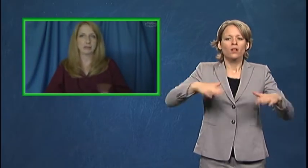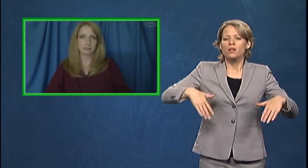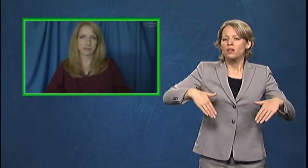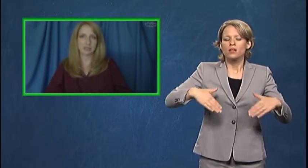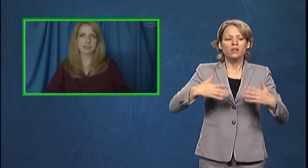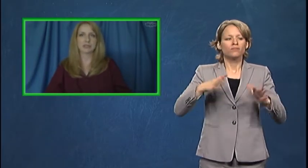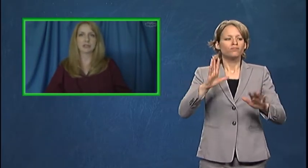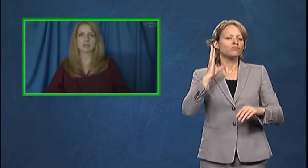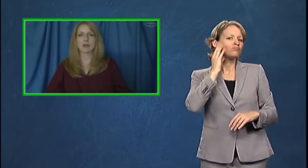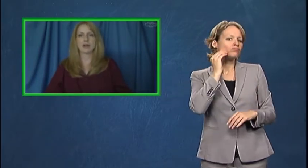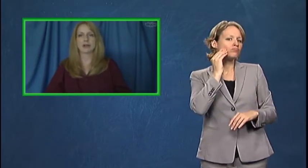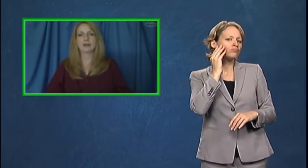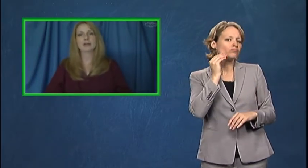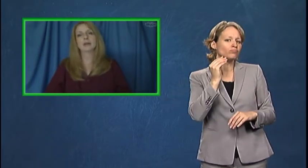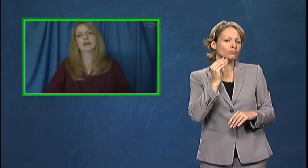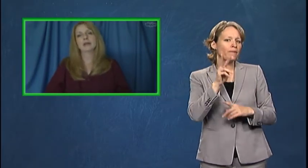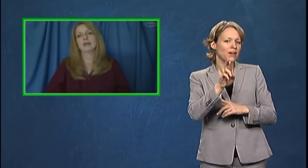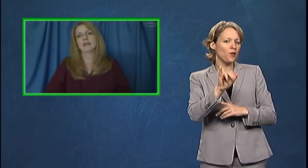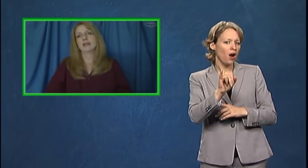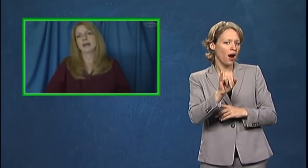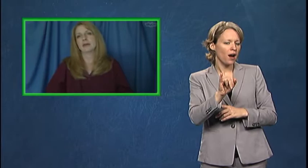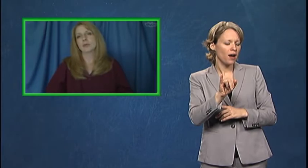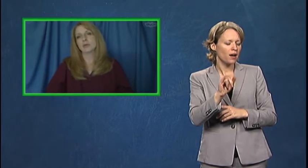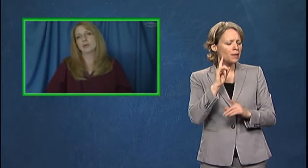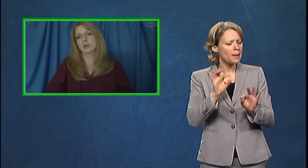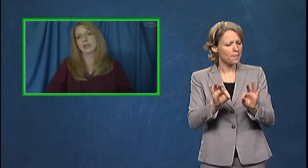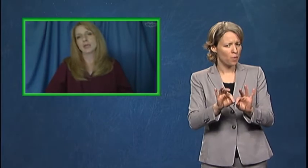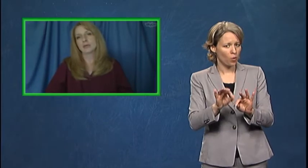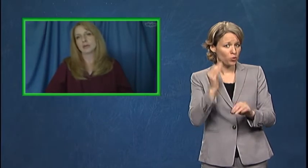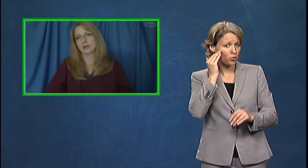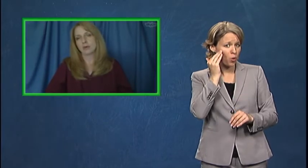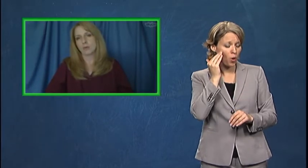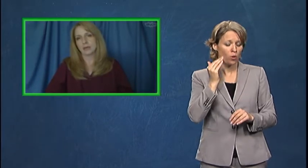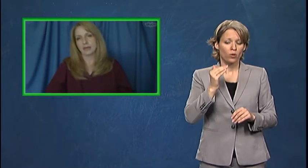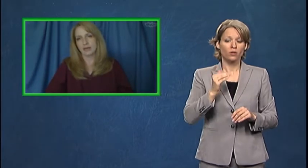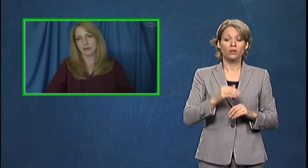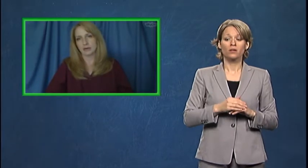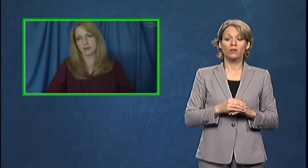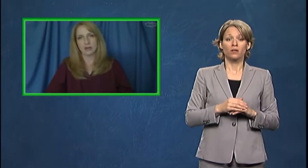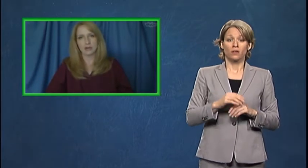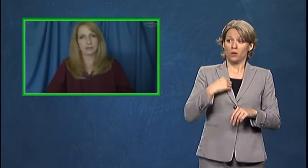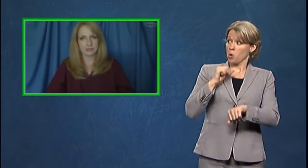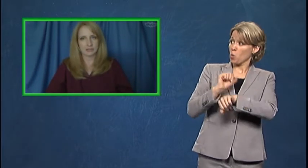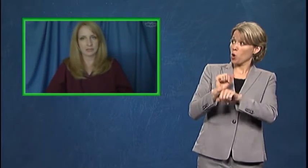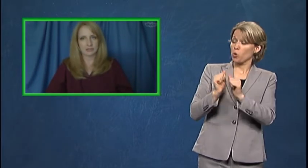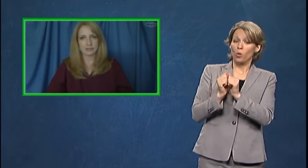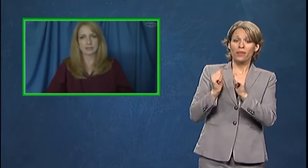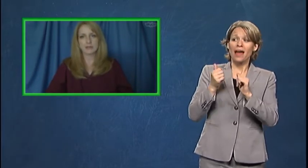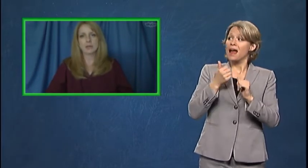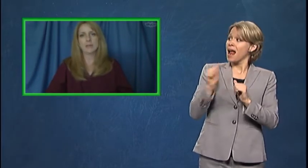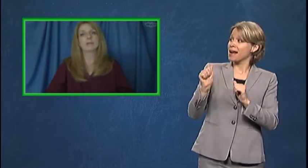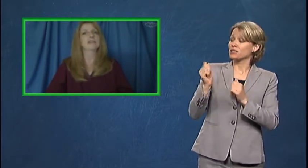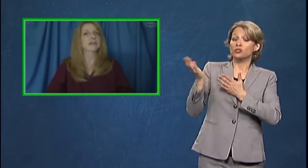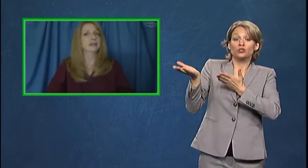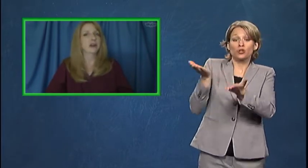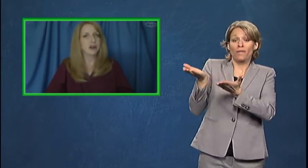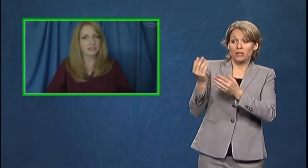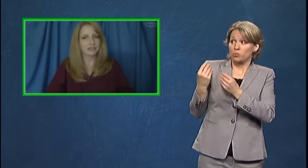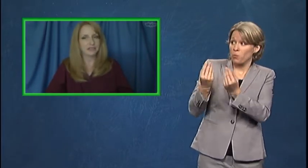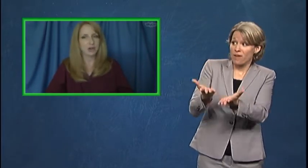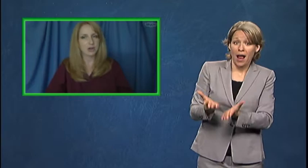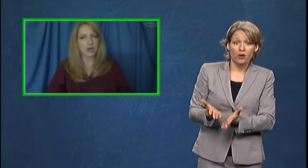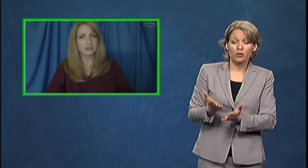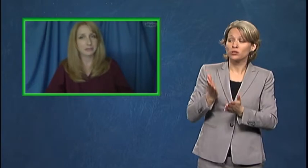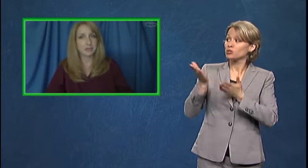that experience prior, that when you're working with a coordinator of services, and remember very